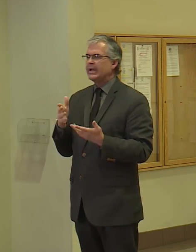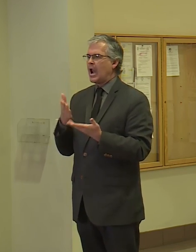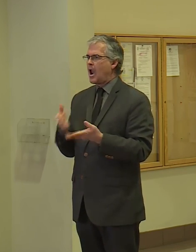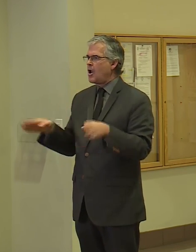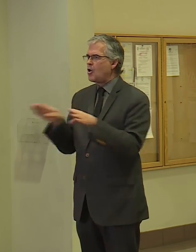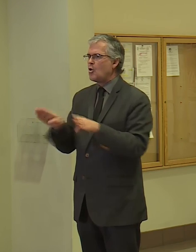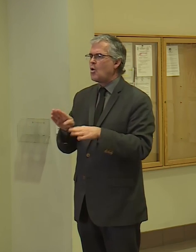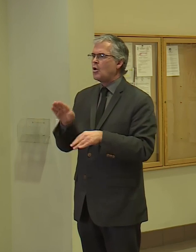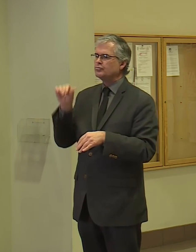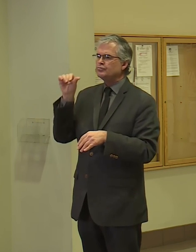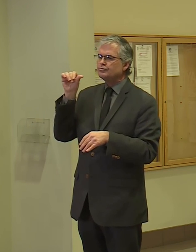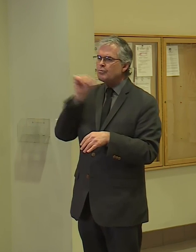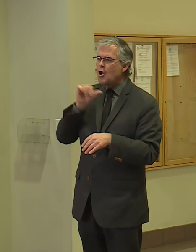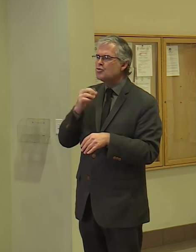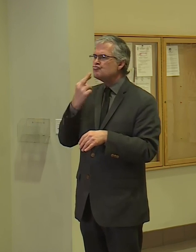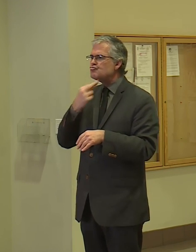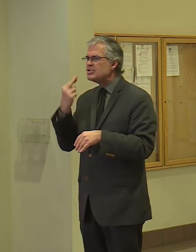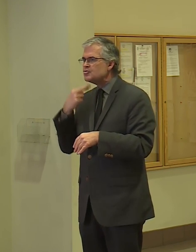I